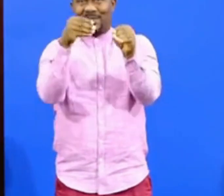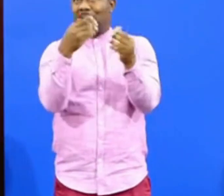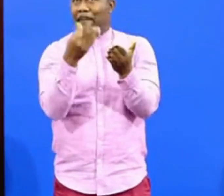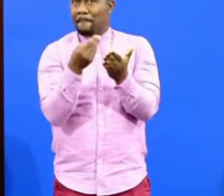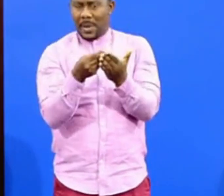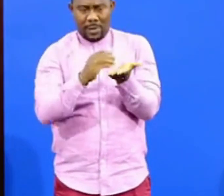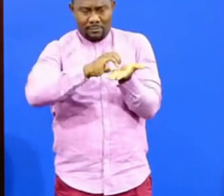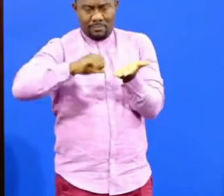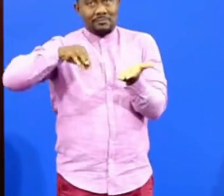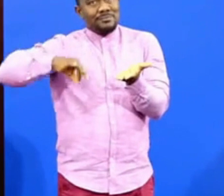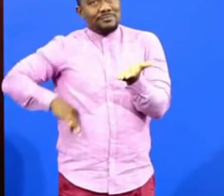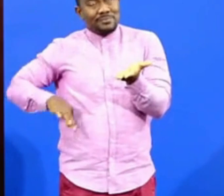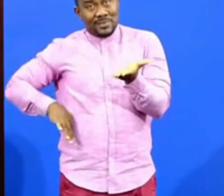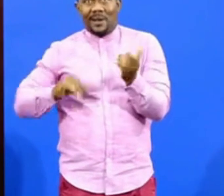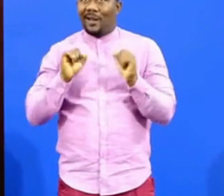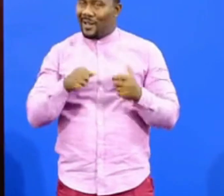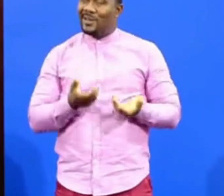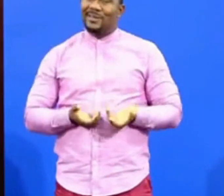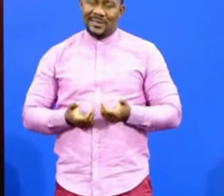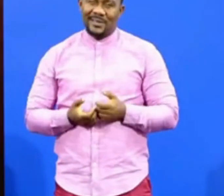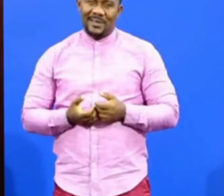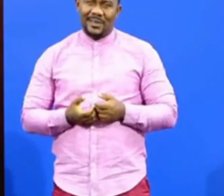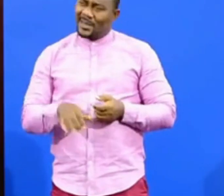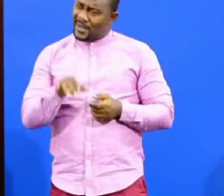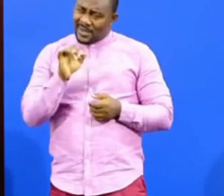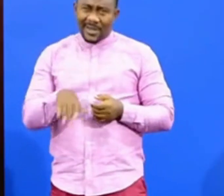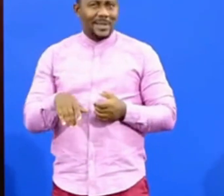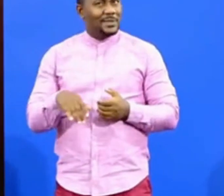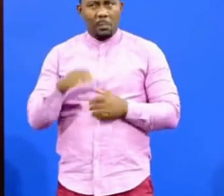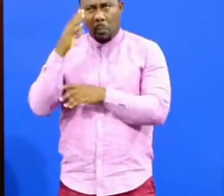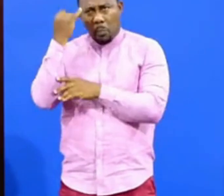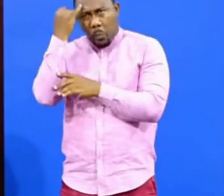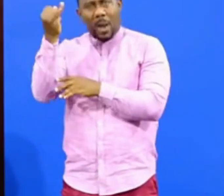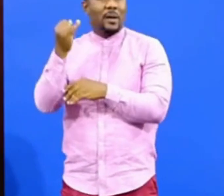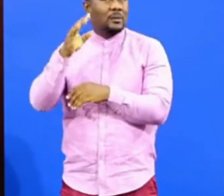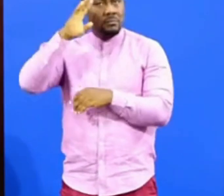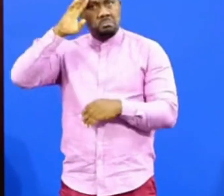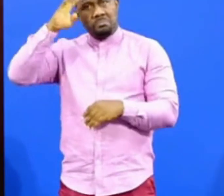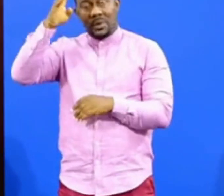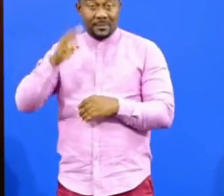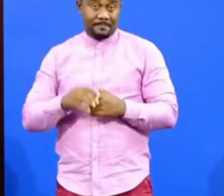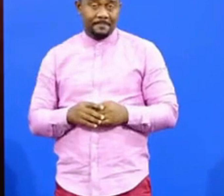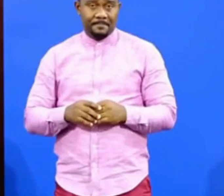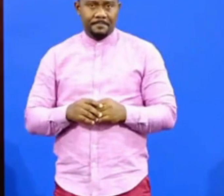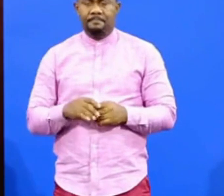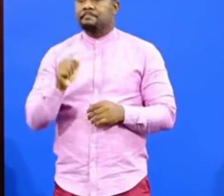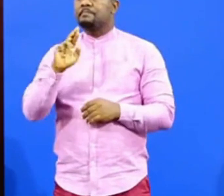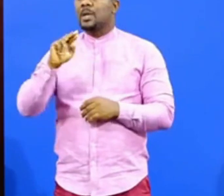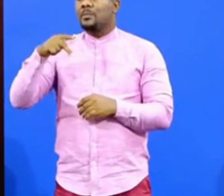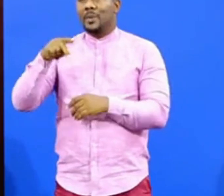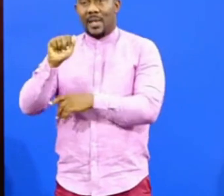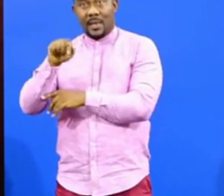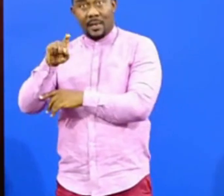are higher, you can get good income. So this is revolutionary, and it started. The ARB Apex Bank dedicated a